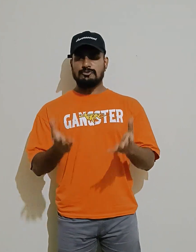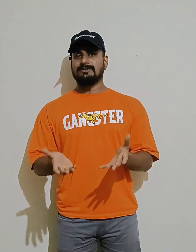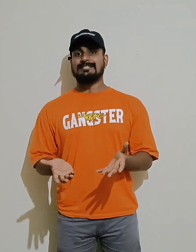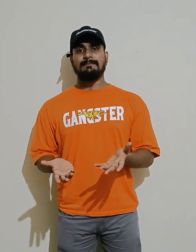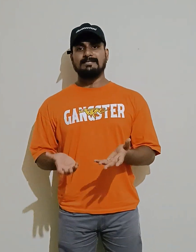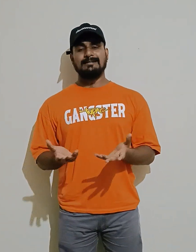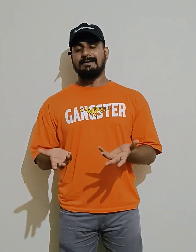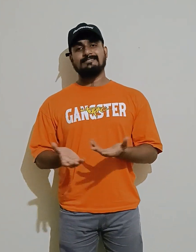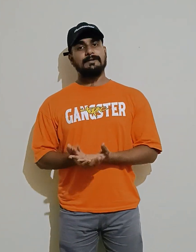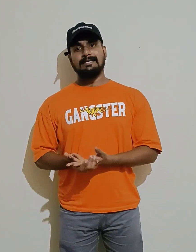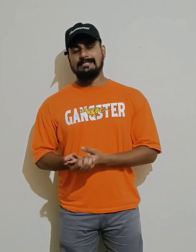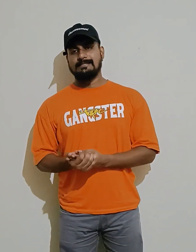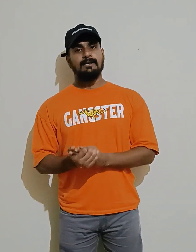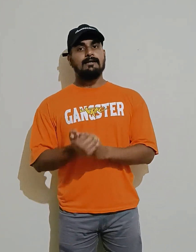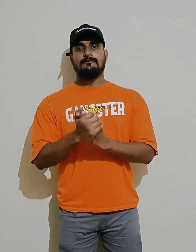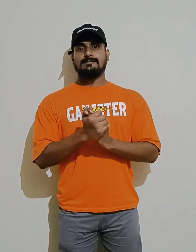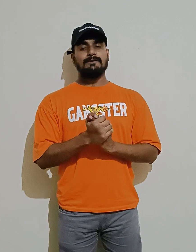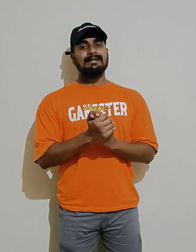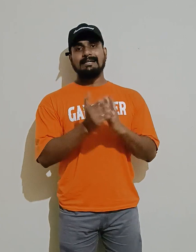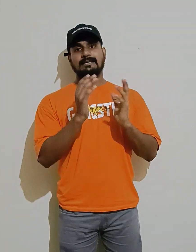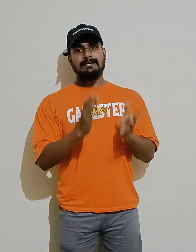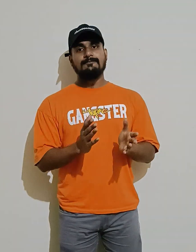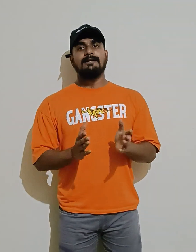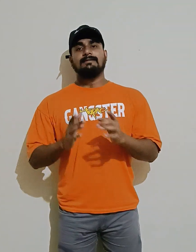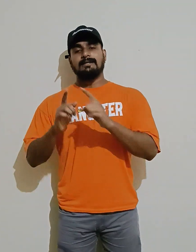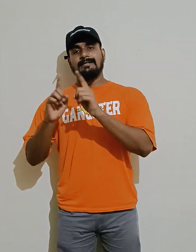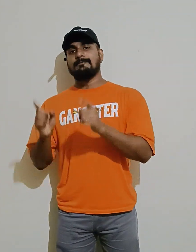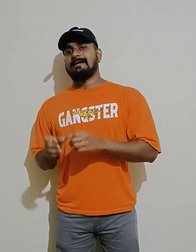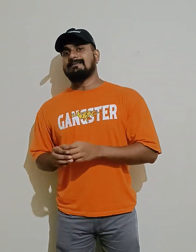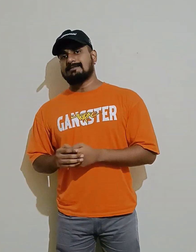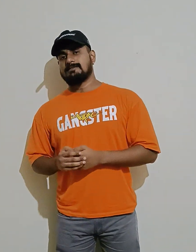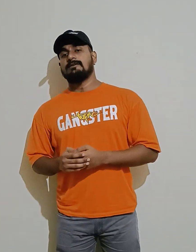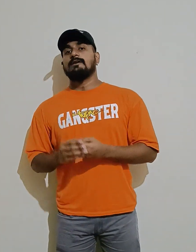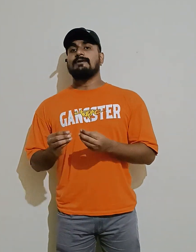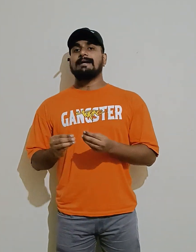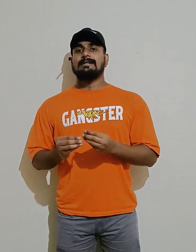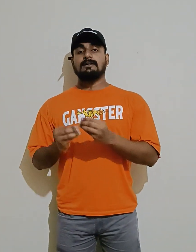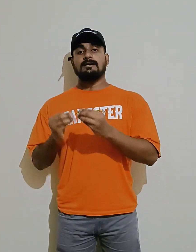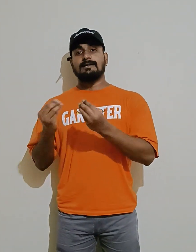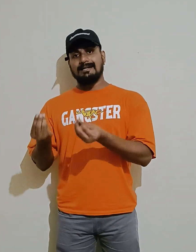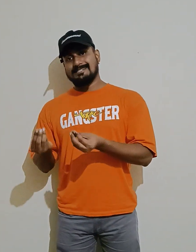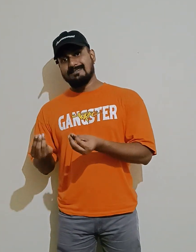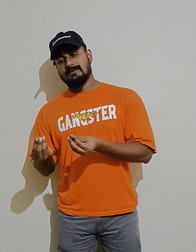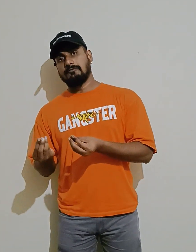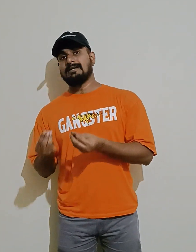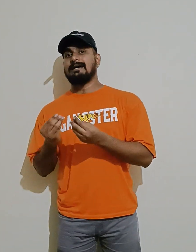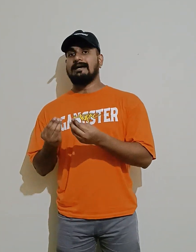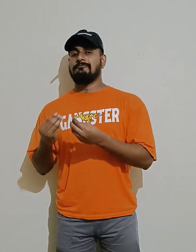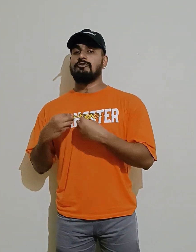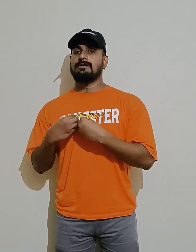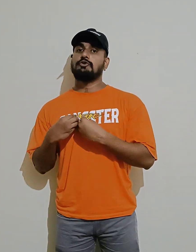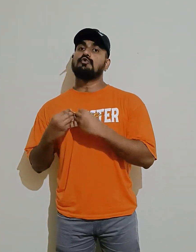So the statement is very easy. First we'll write the if, then in the parenthesis we'll write the condition, what I want